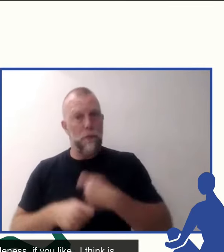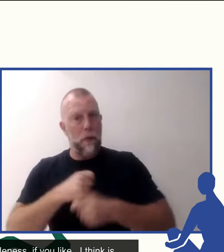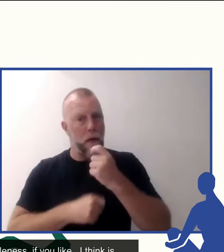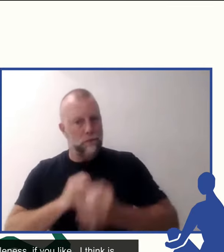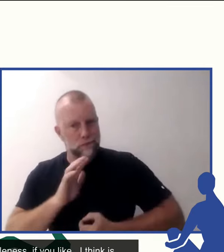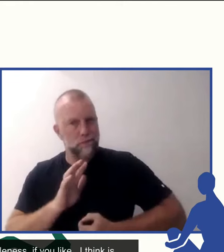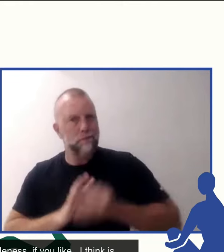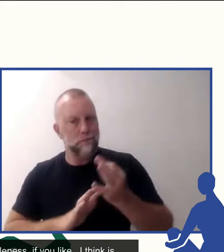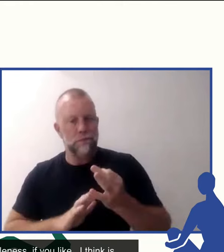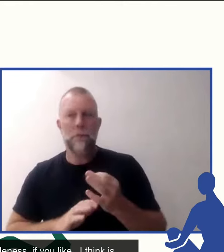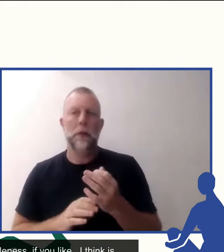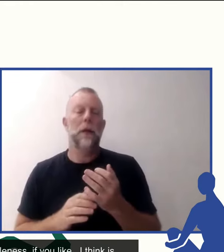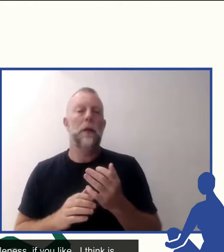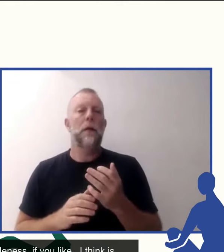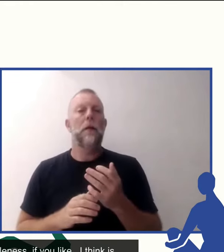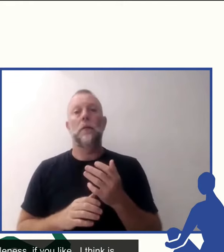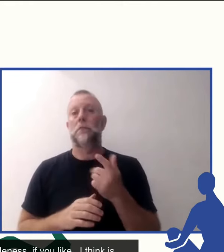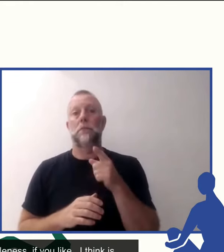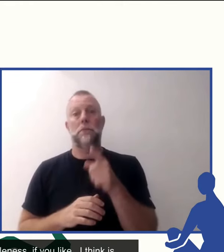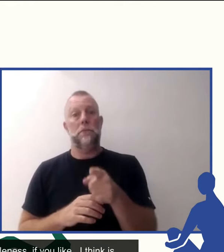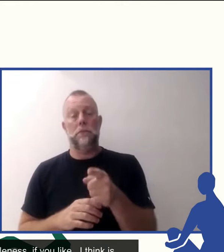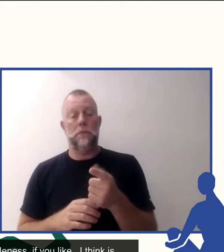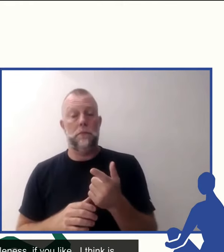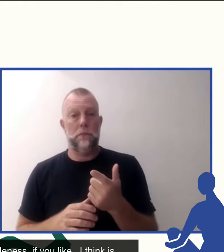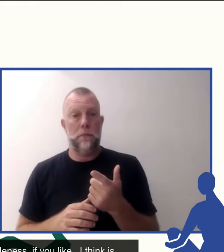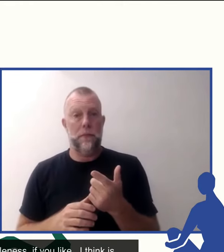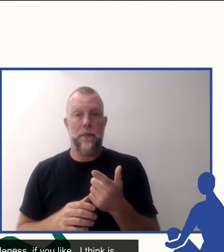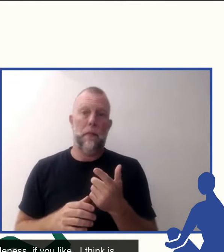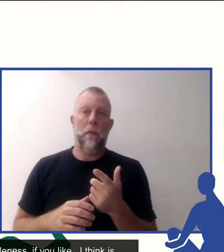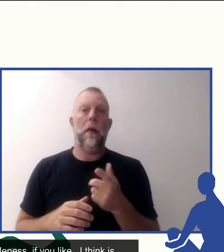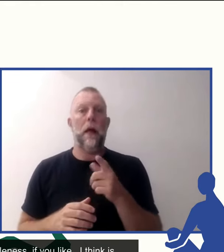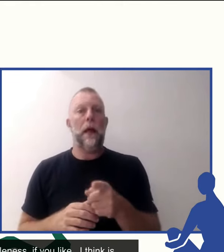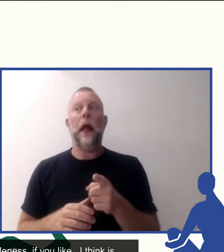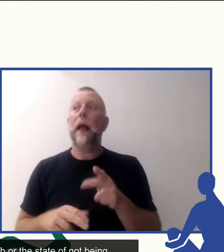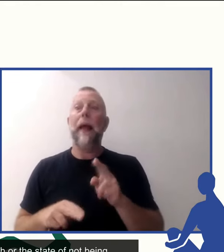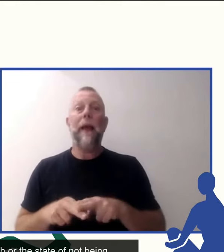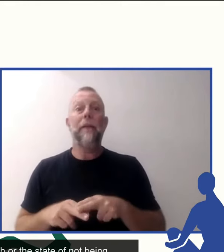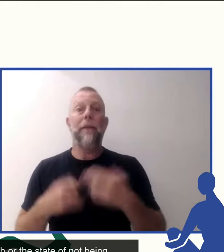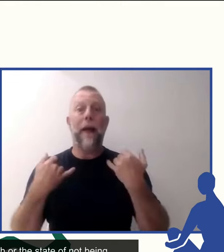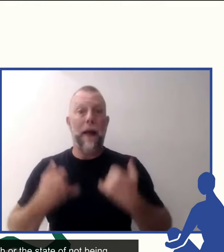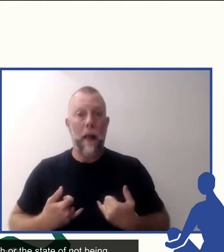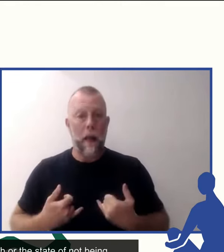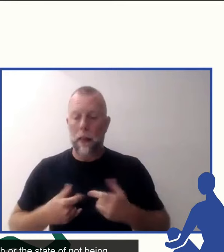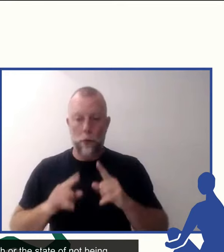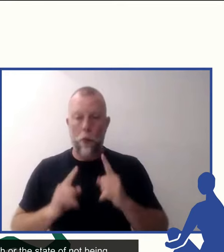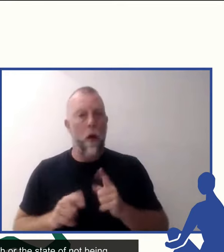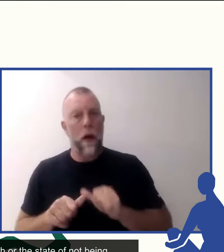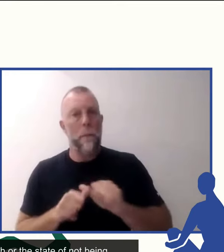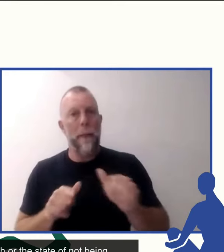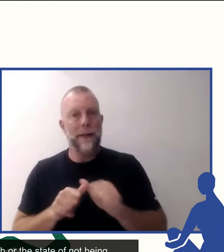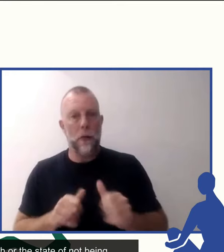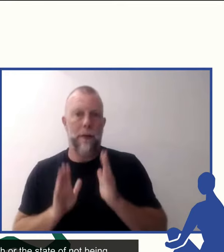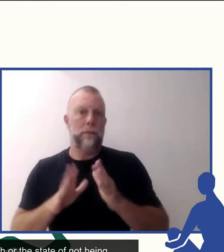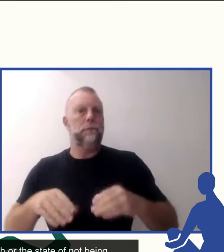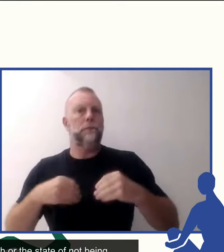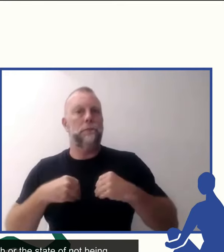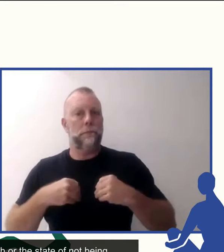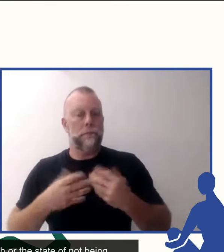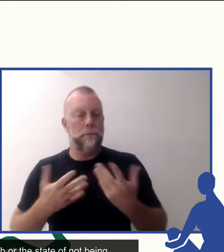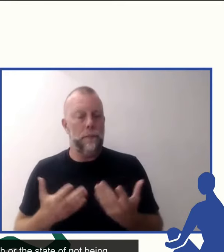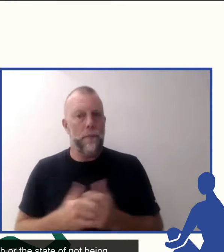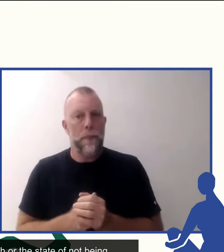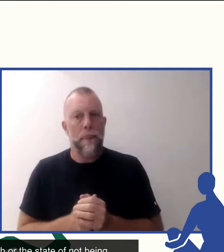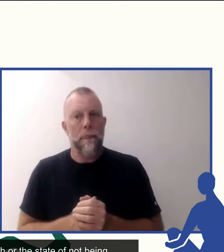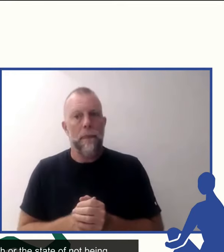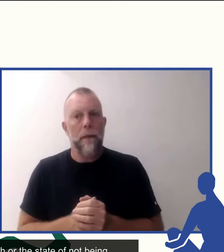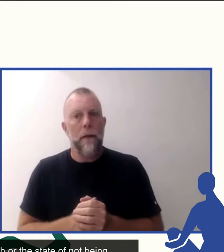health or the state of not being diseased is not recoverable. So